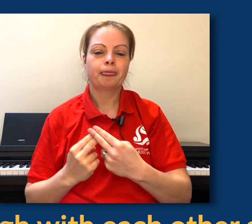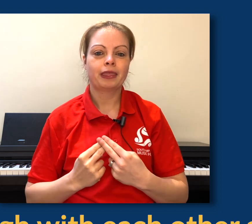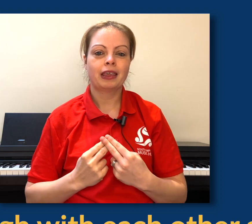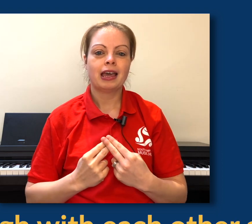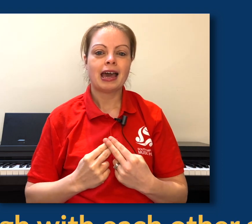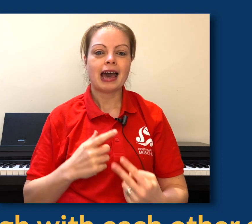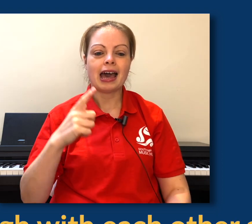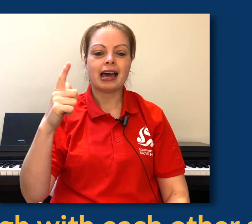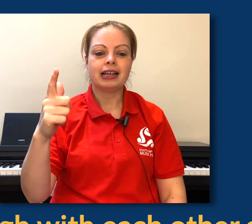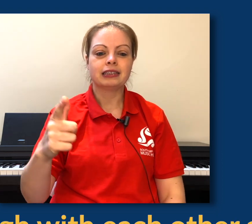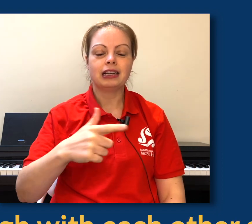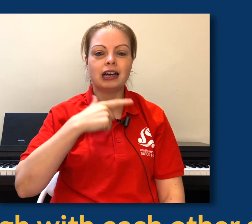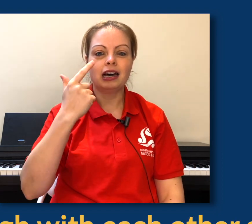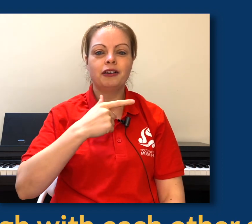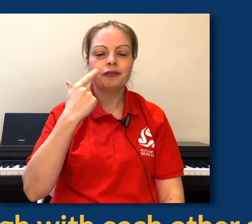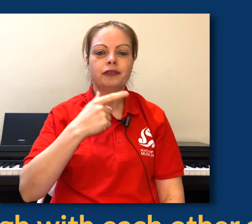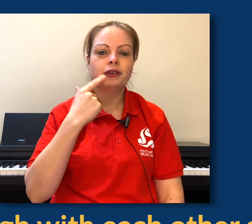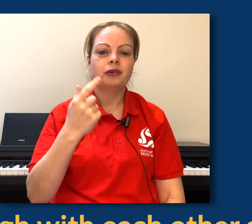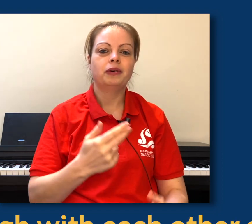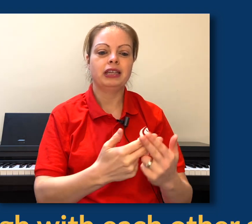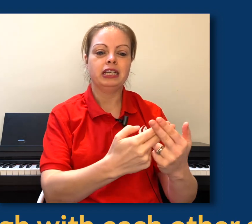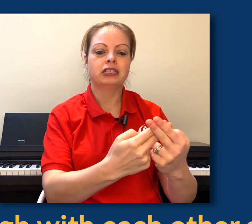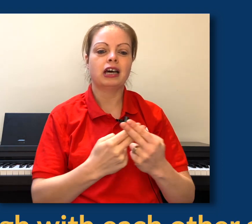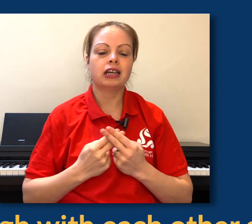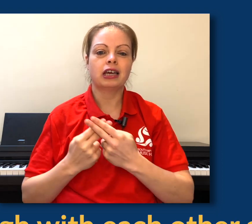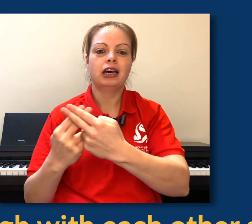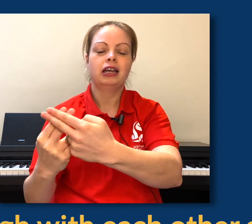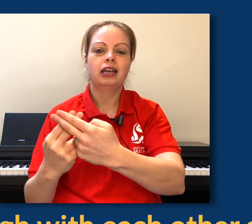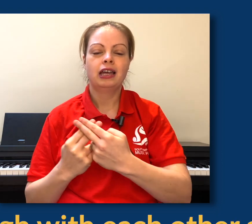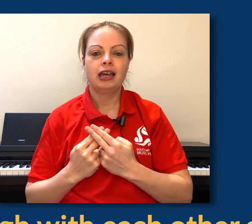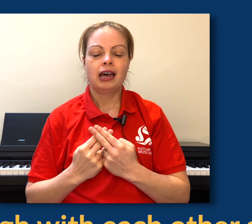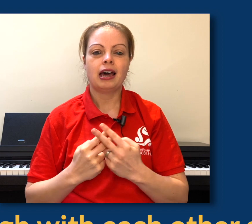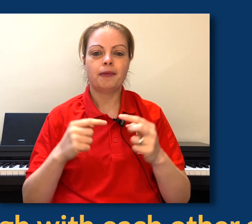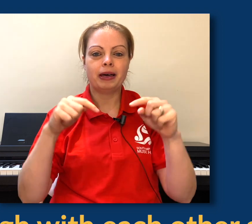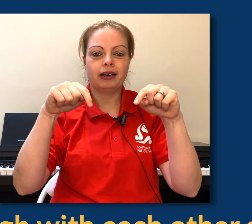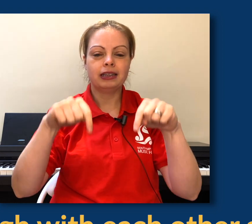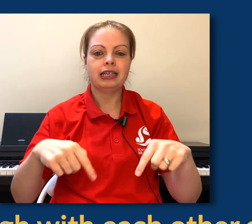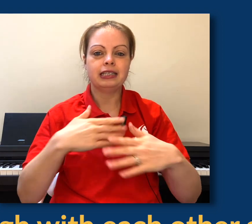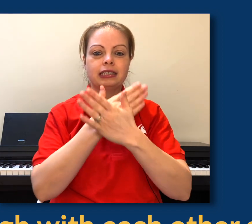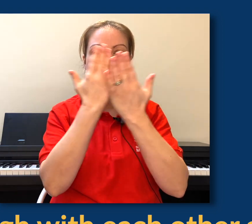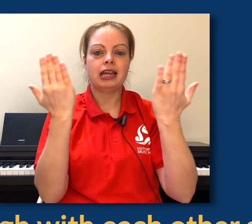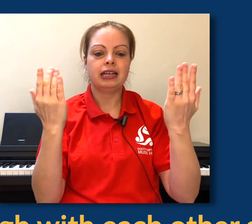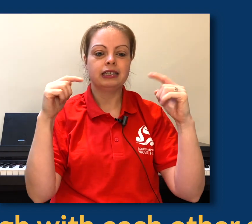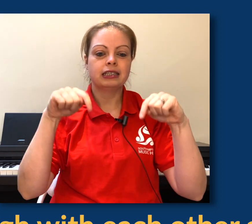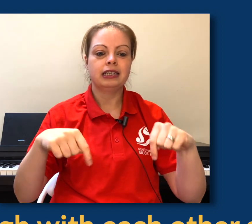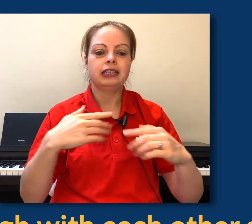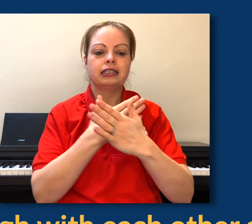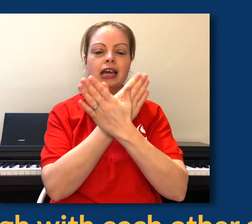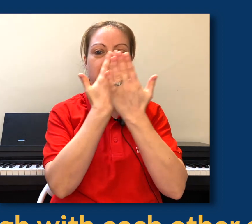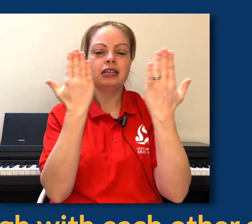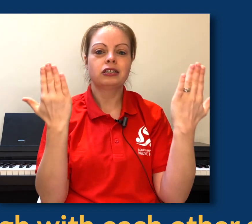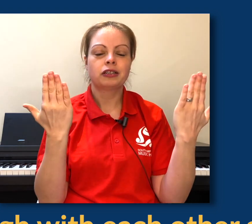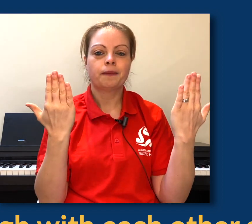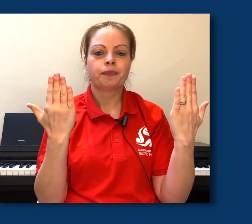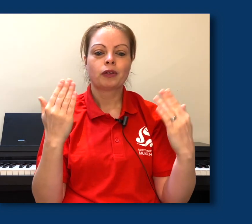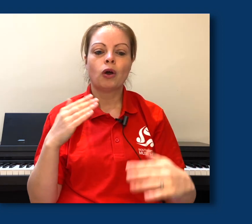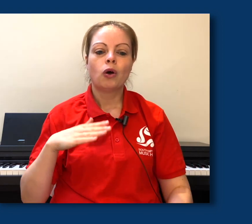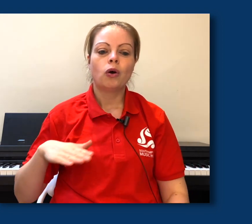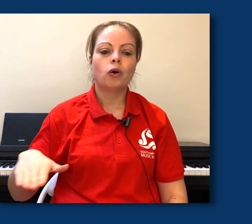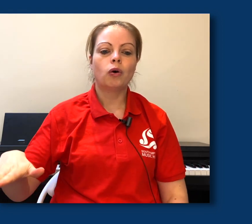together and laugh with each other about these days, these